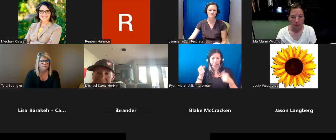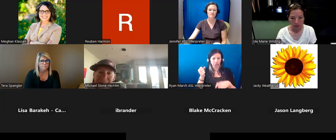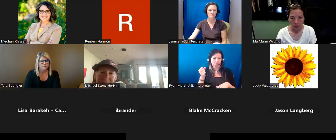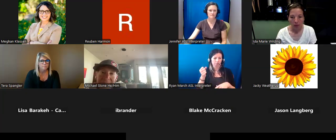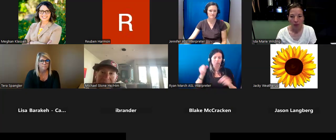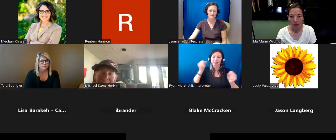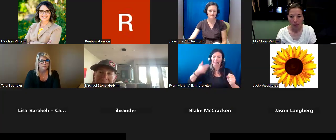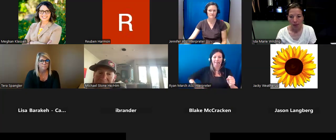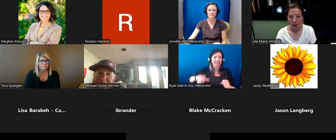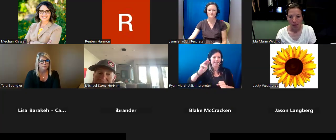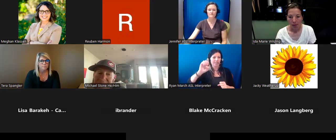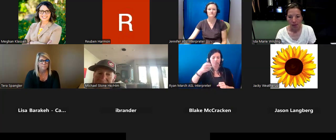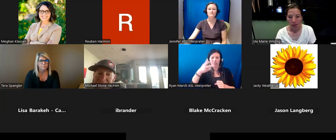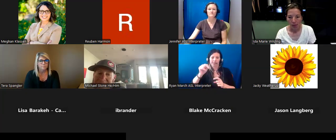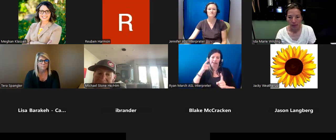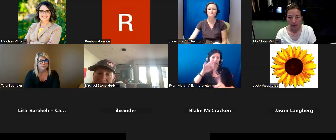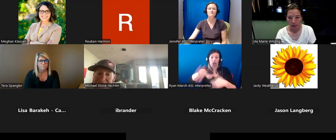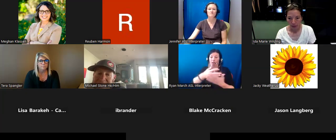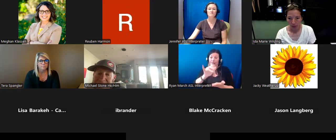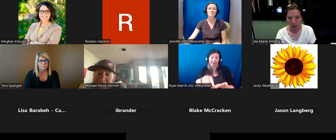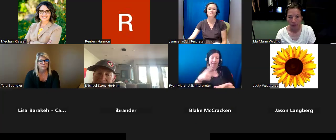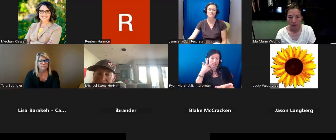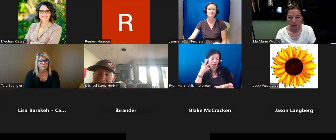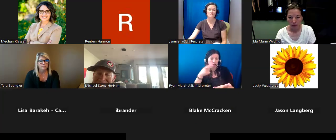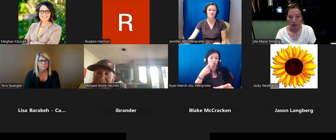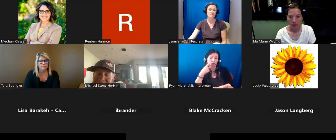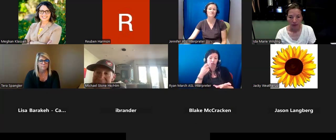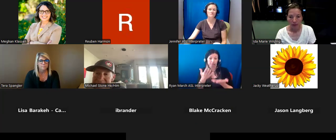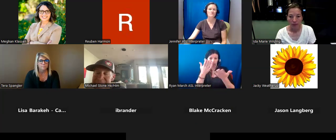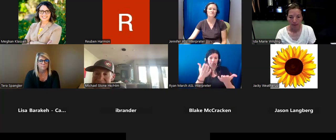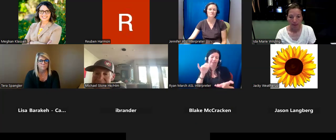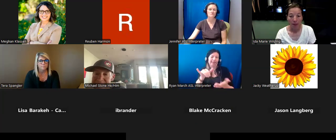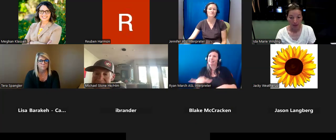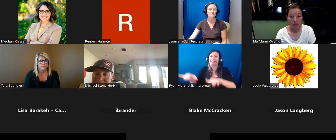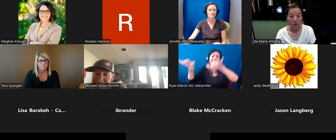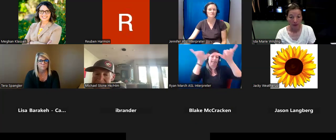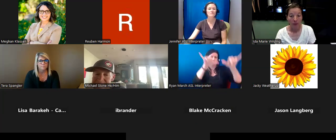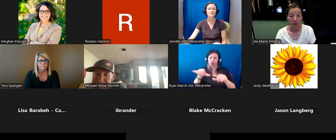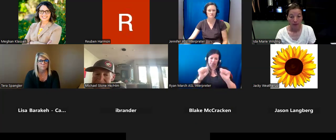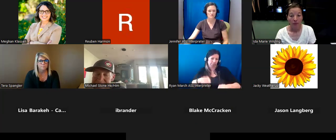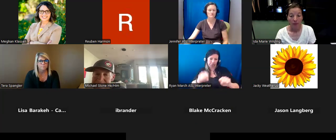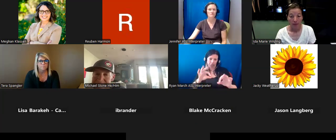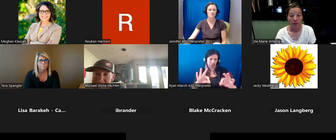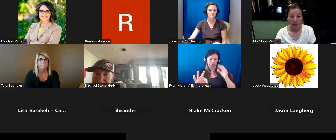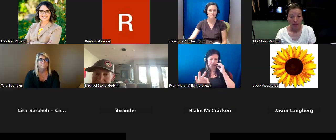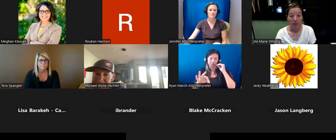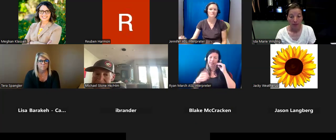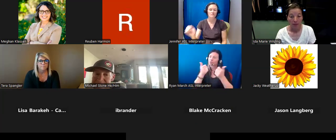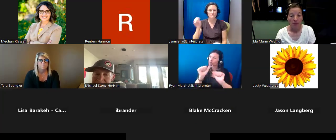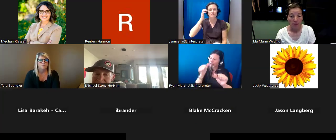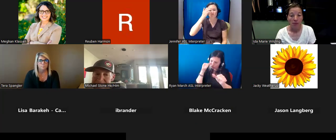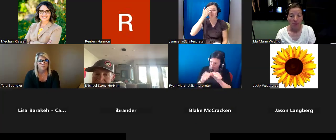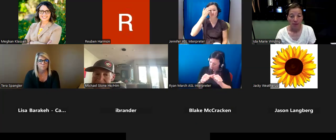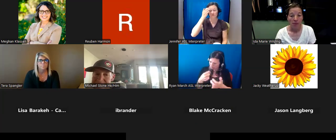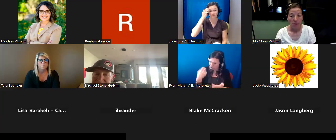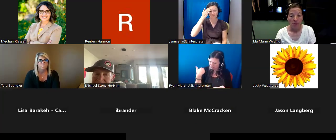Yeah, this is Megan. I think that's all totally standard, Tara. And am trying to refresh my memory on would